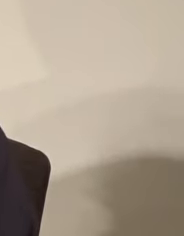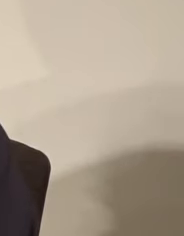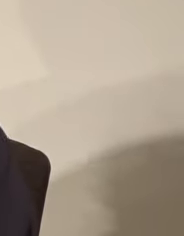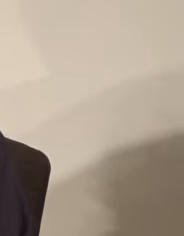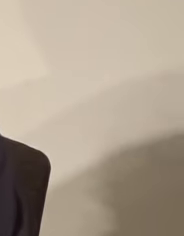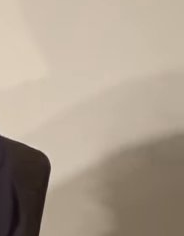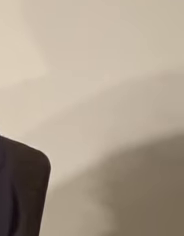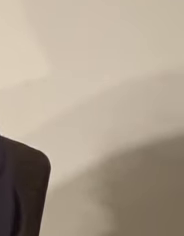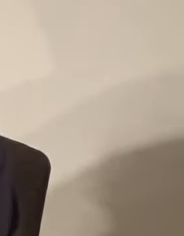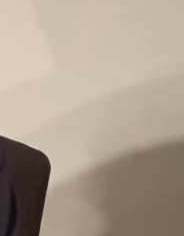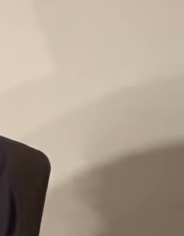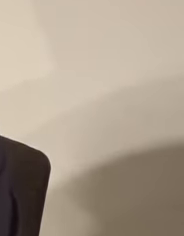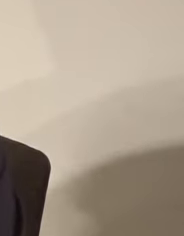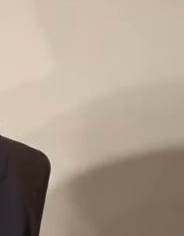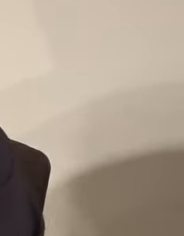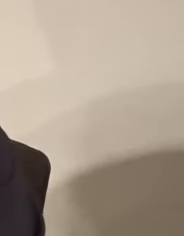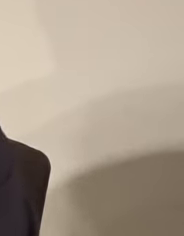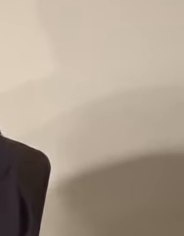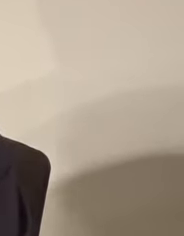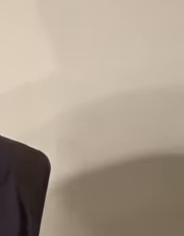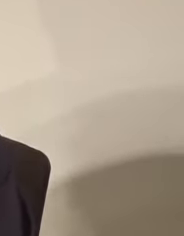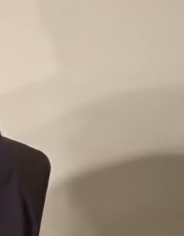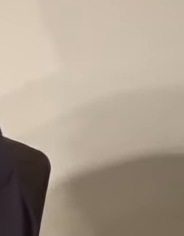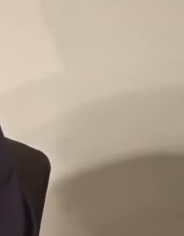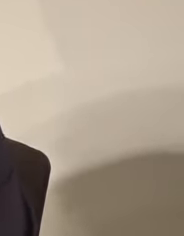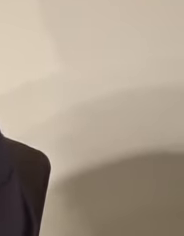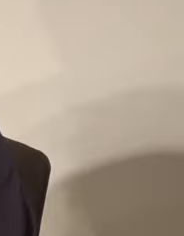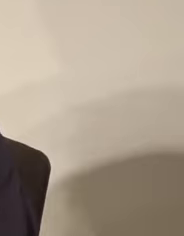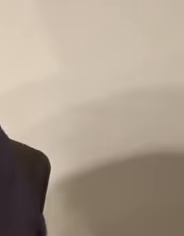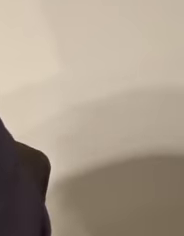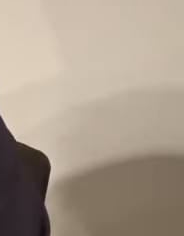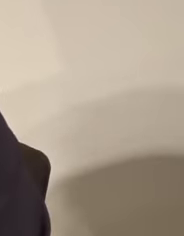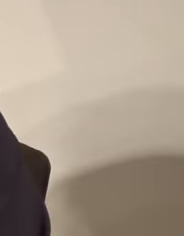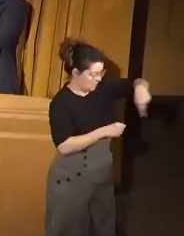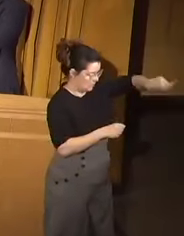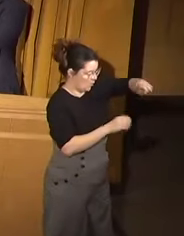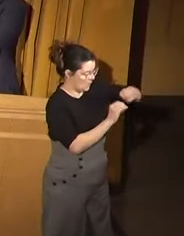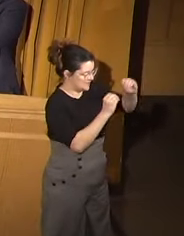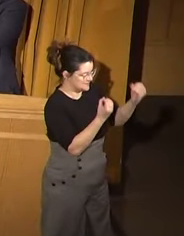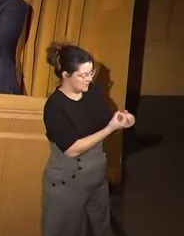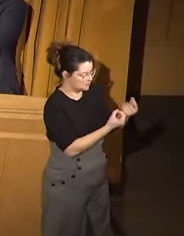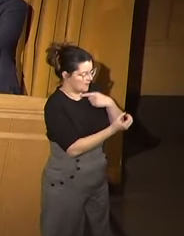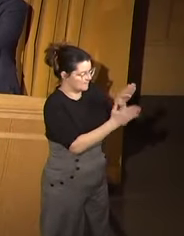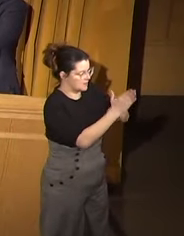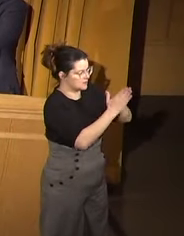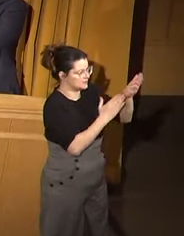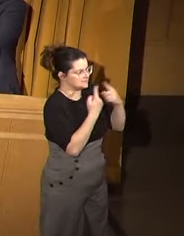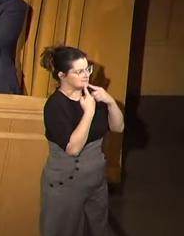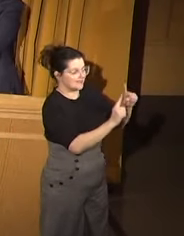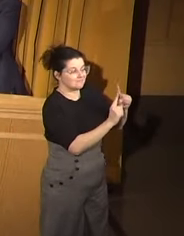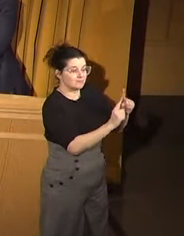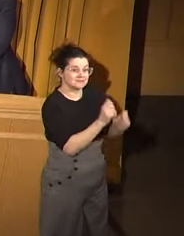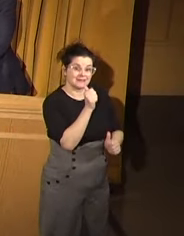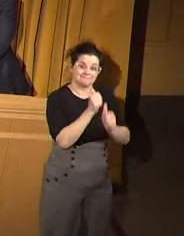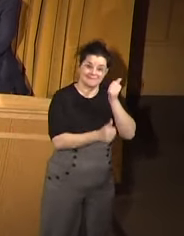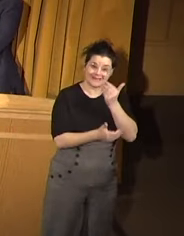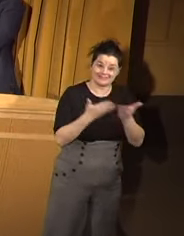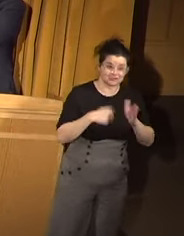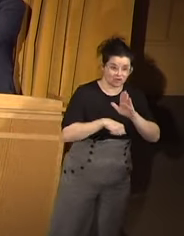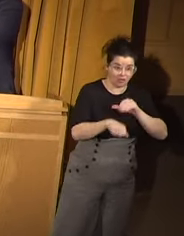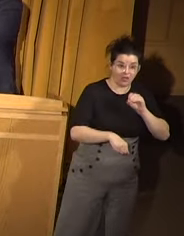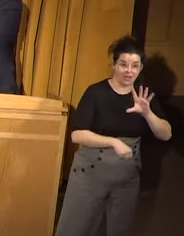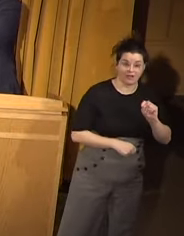ways in which you can contribute to the success of that organization. But the main thing is to call it out,